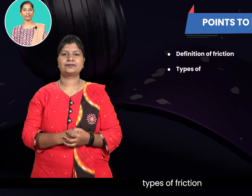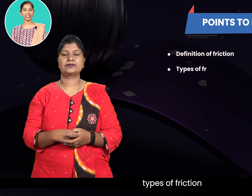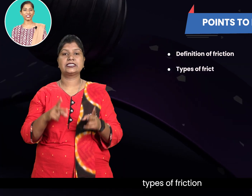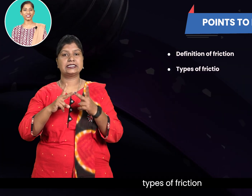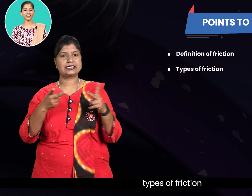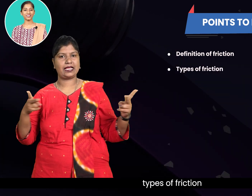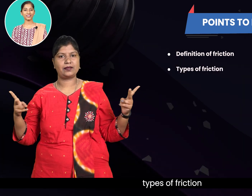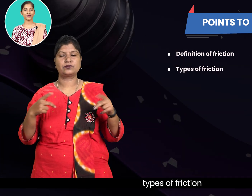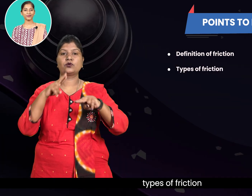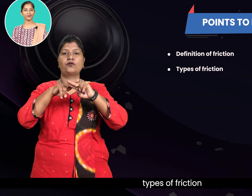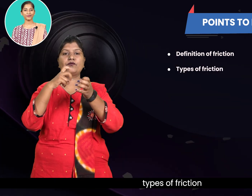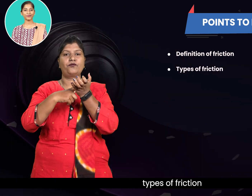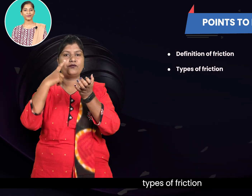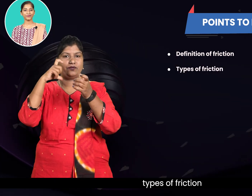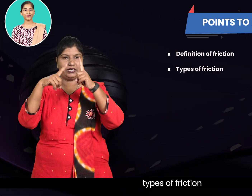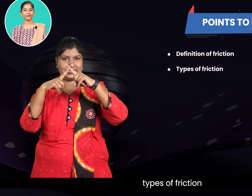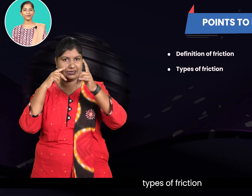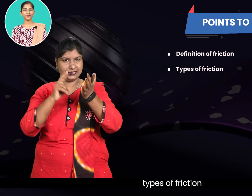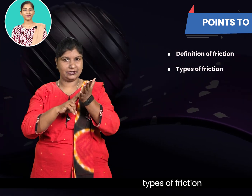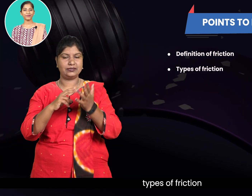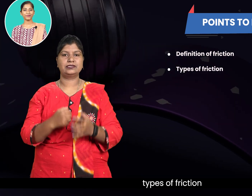Types of friction.